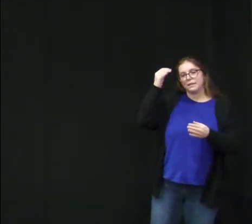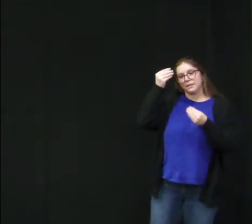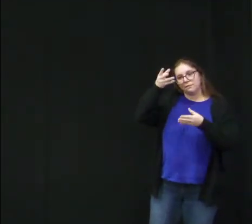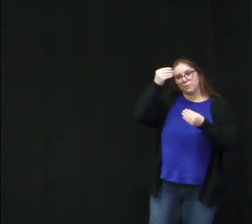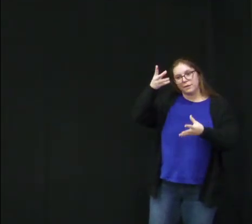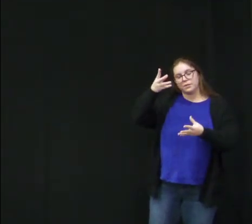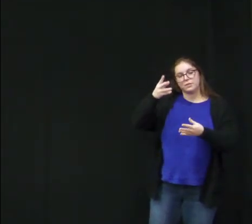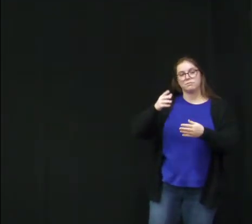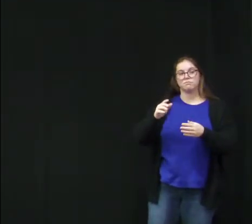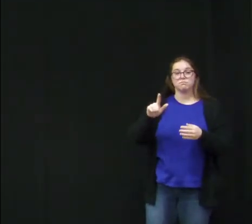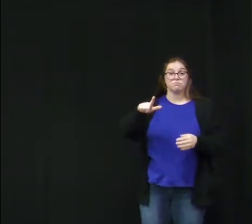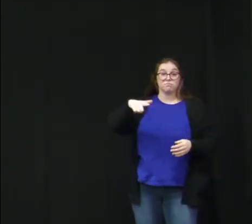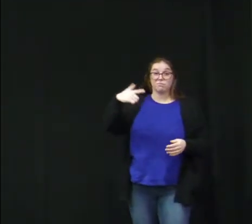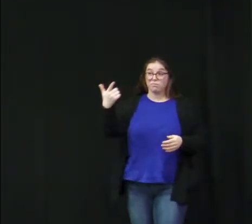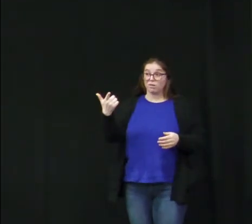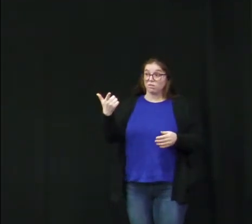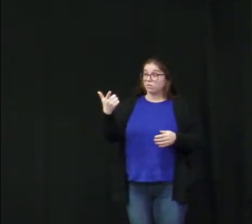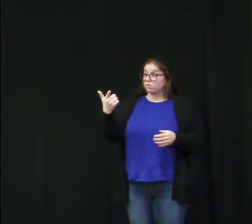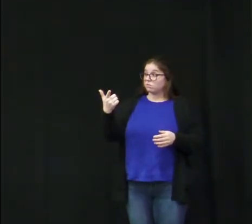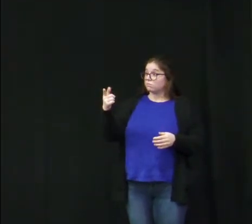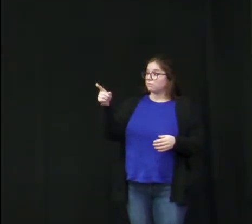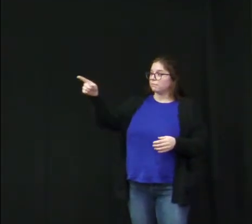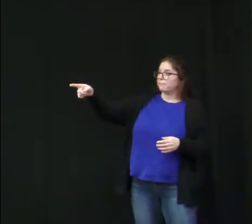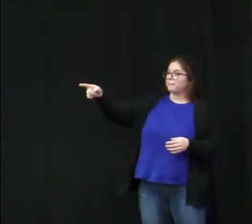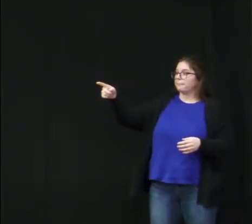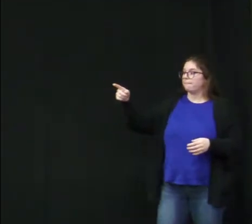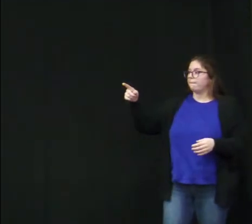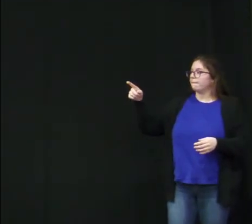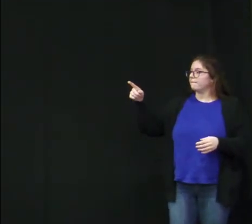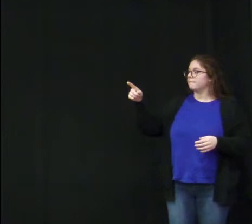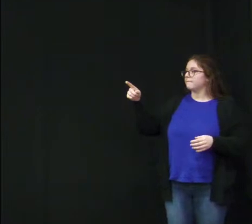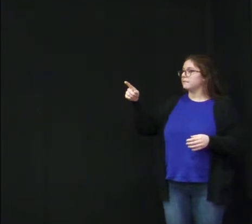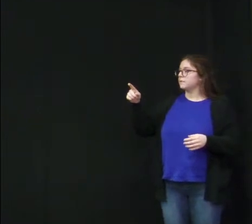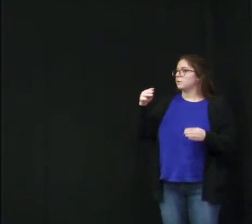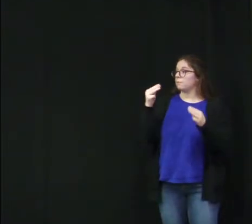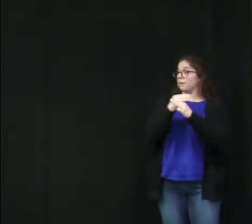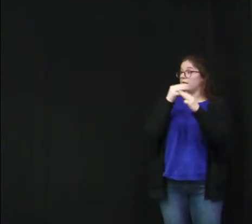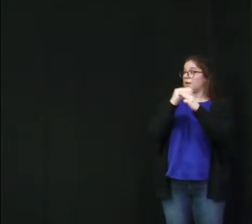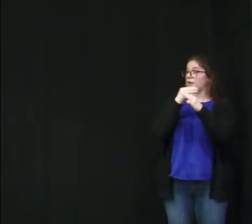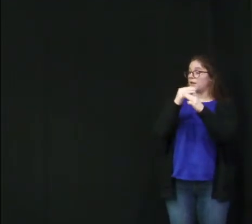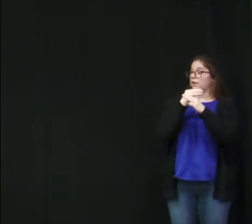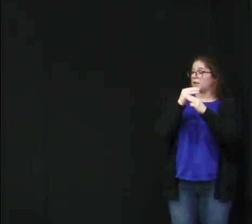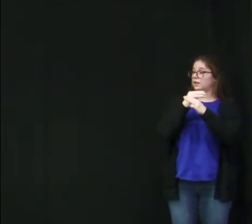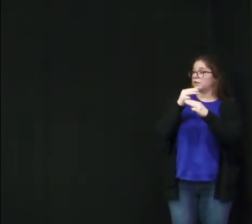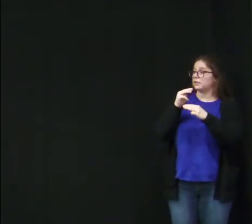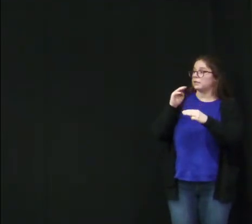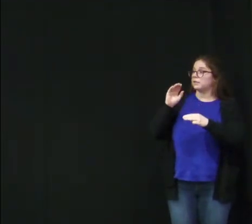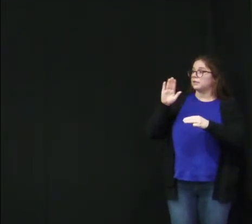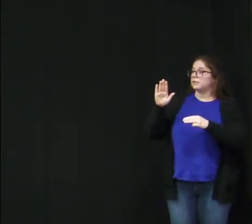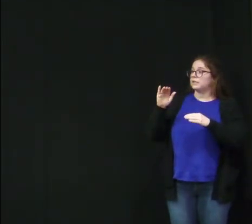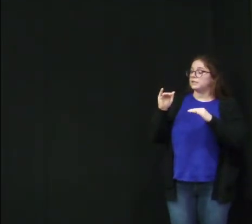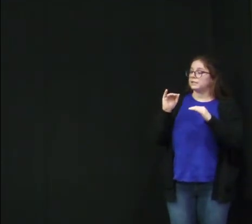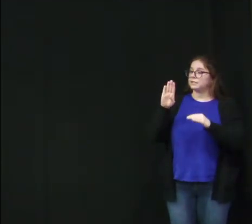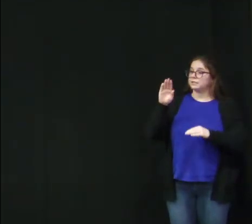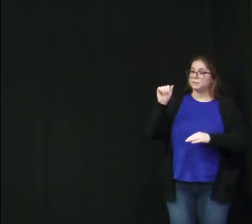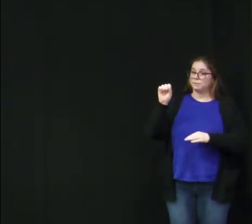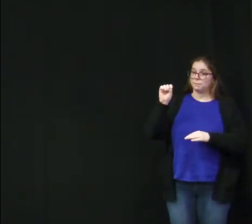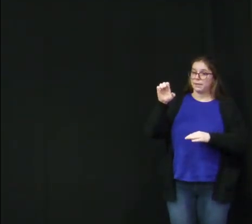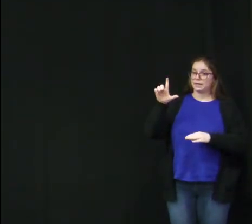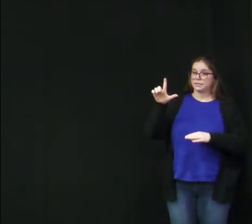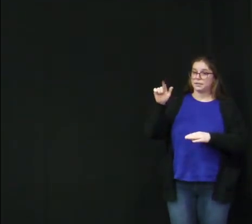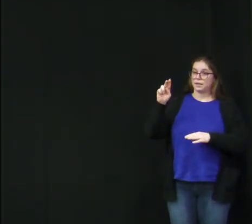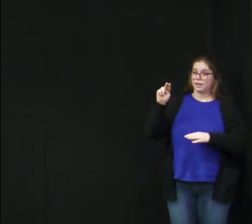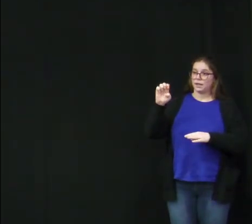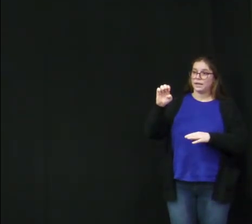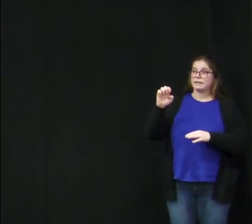What else? Anybody else have one that stood out? Yeah, under math, Jimmy's baseline data for accurately solving